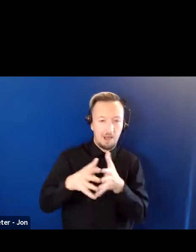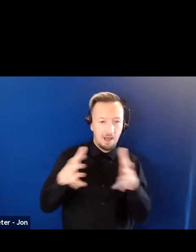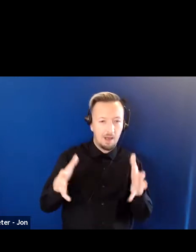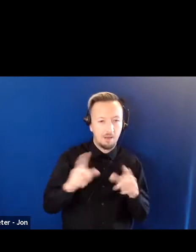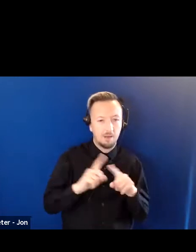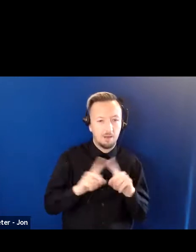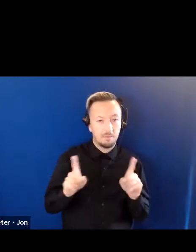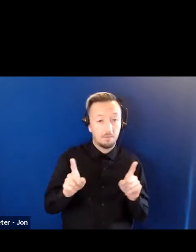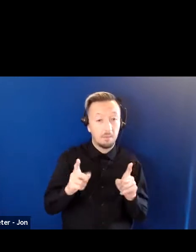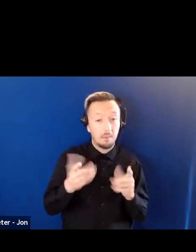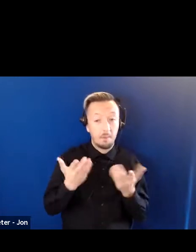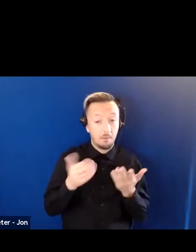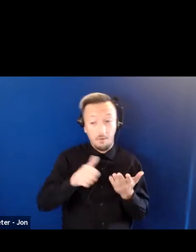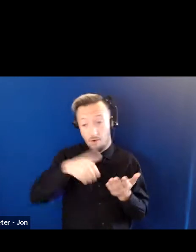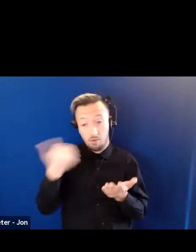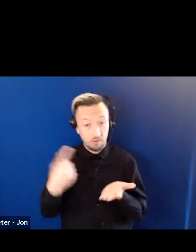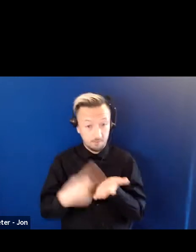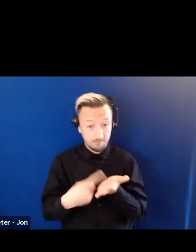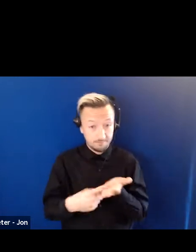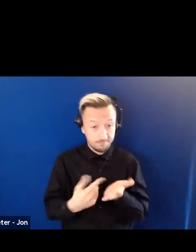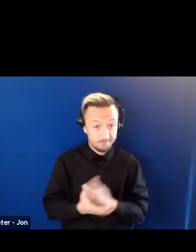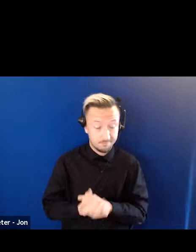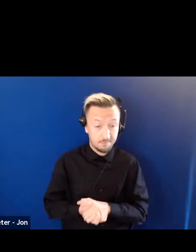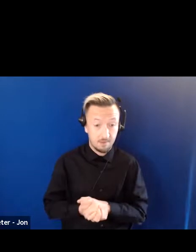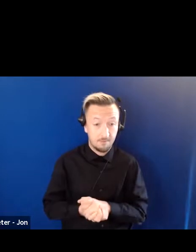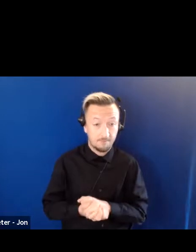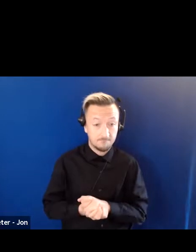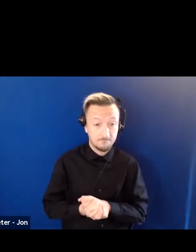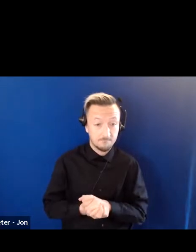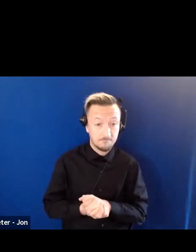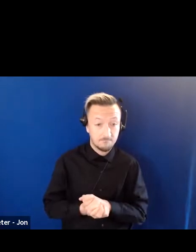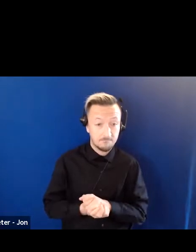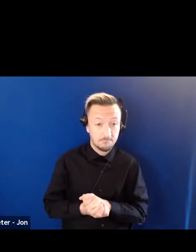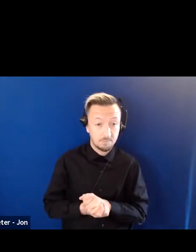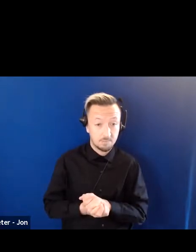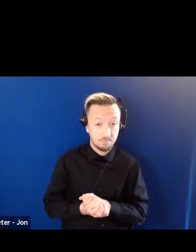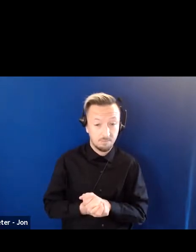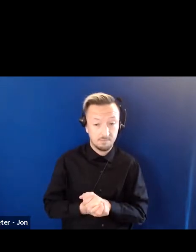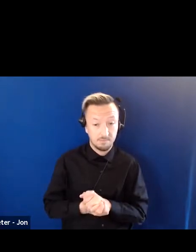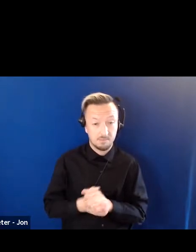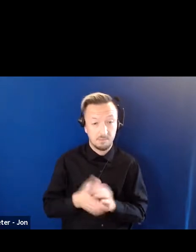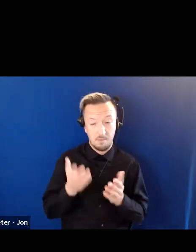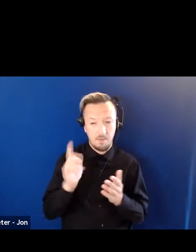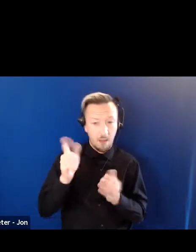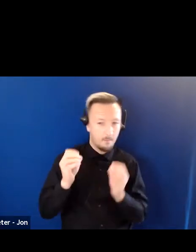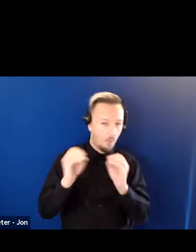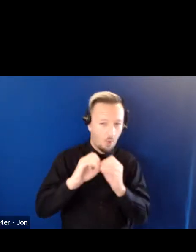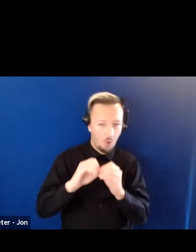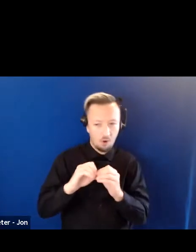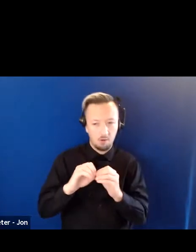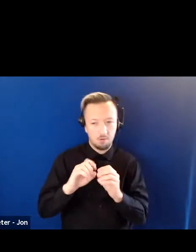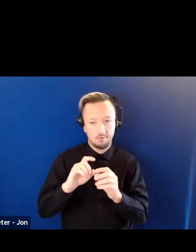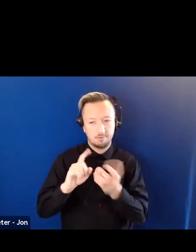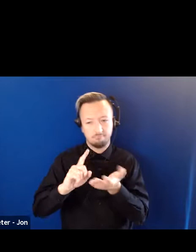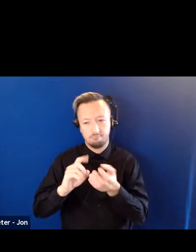we can move on a little bit and we can come back a little bit later and try to address some of these other